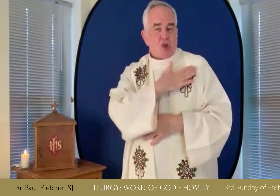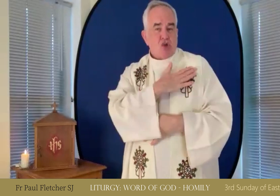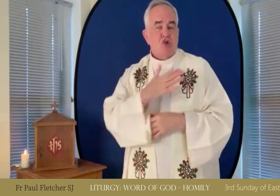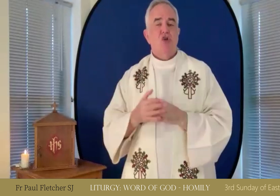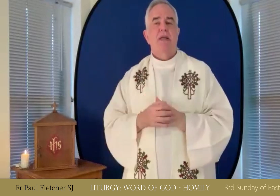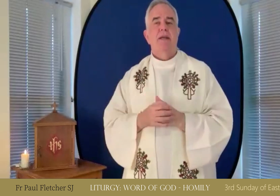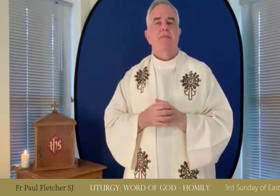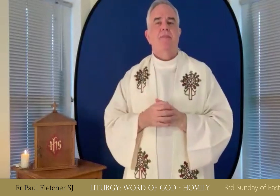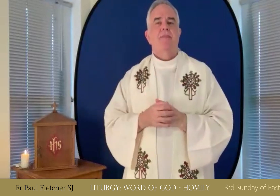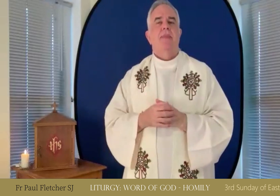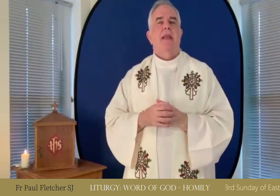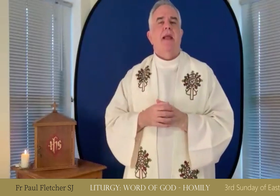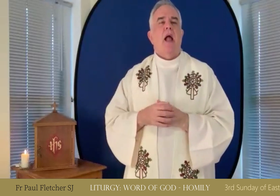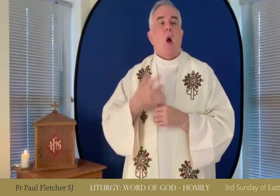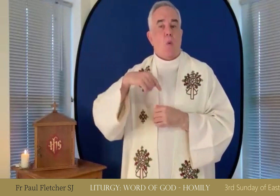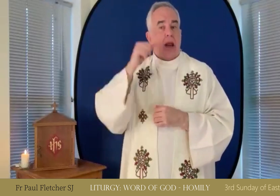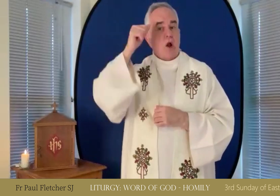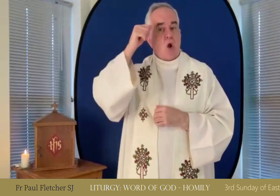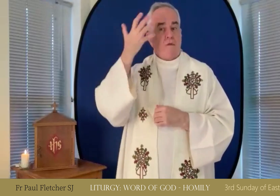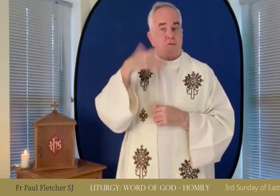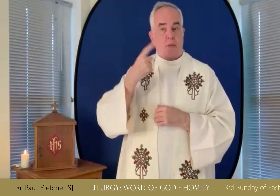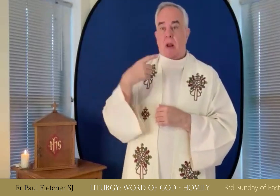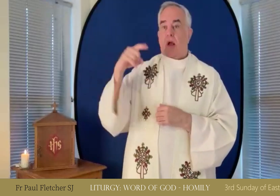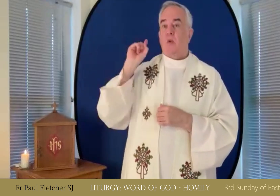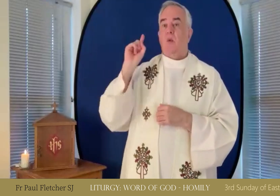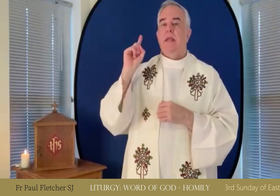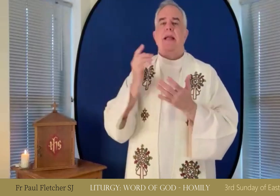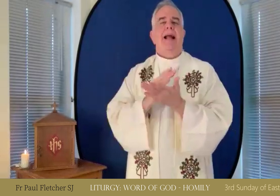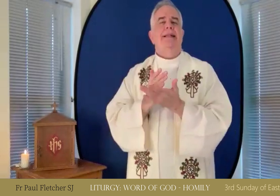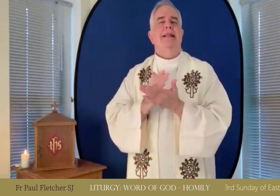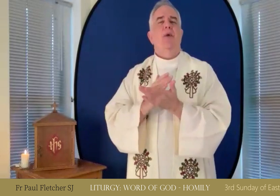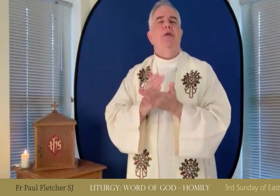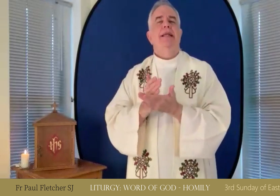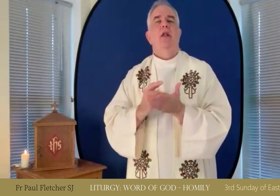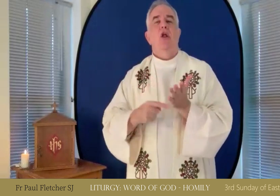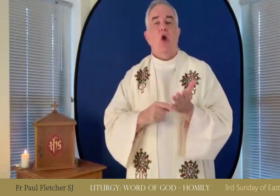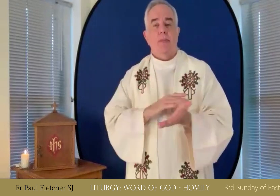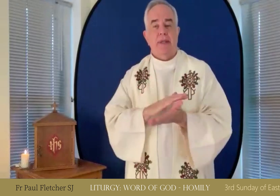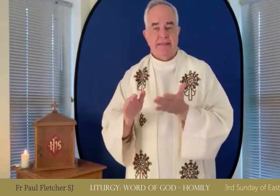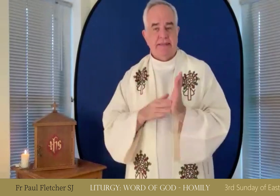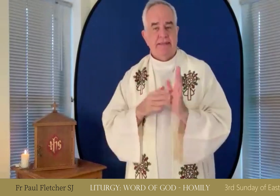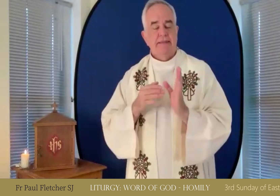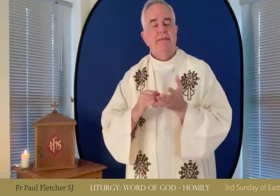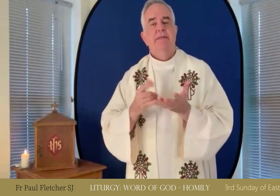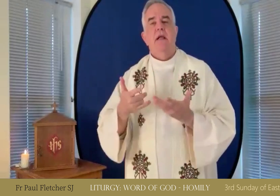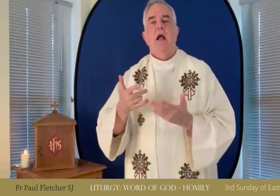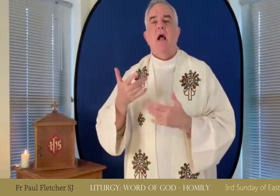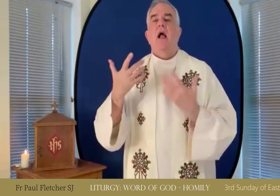touch, a winger from Bar Creek, Dustin Thomas,